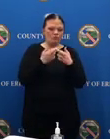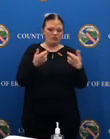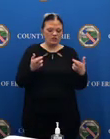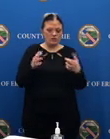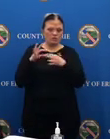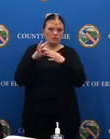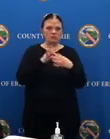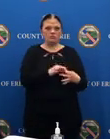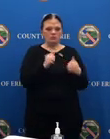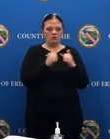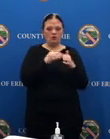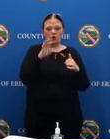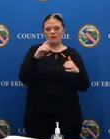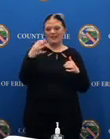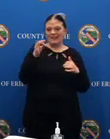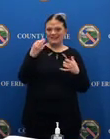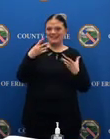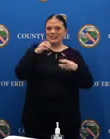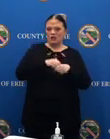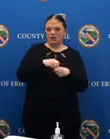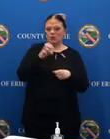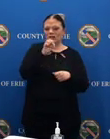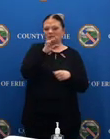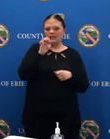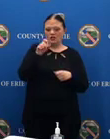associated with the COVID-19, including our